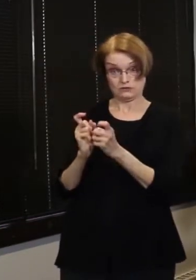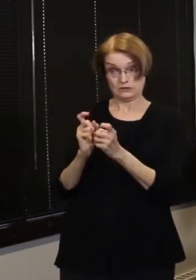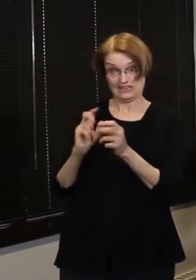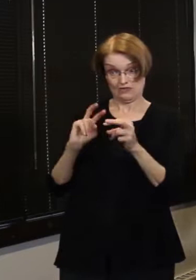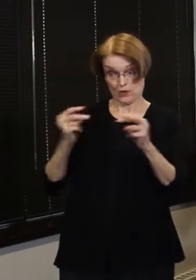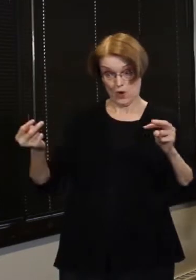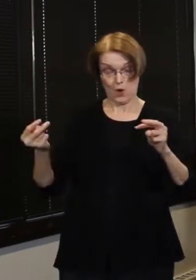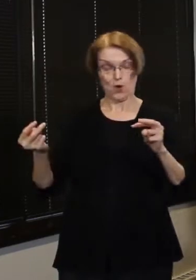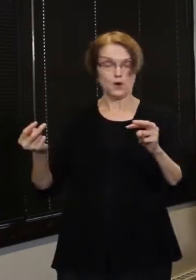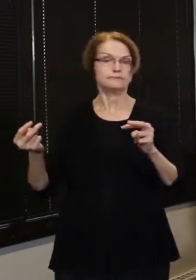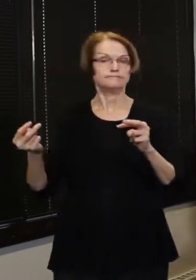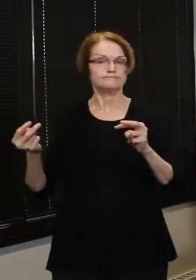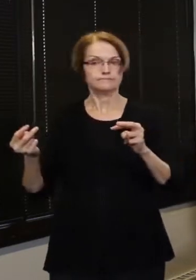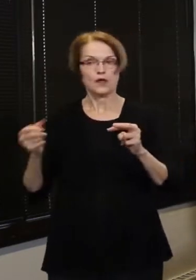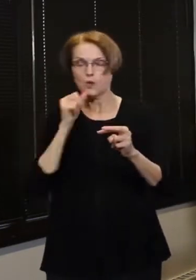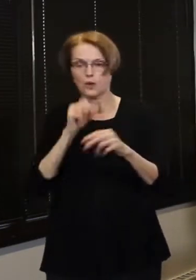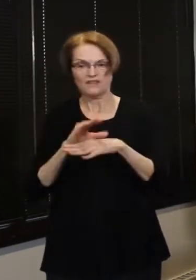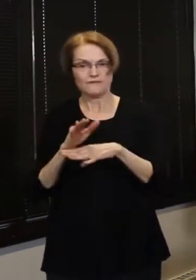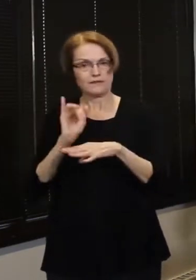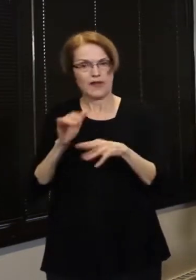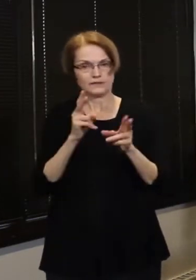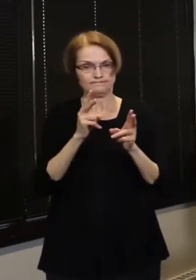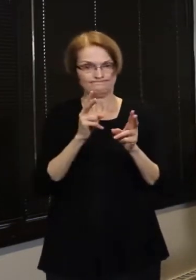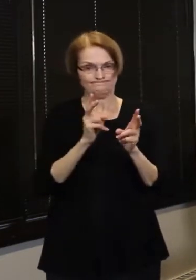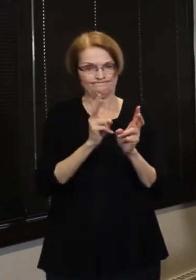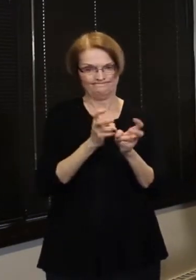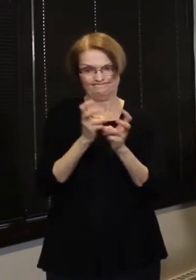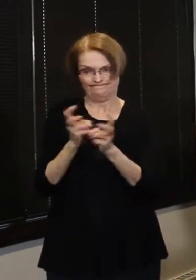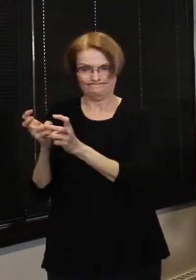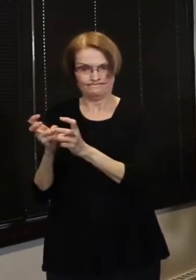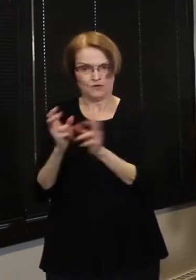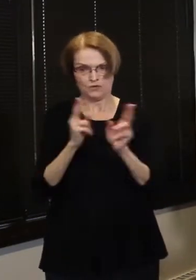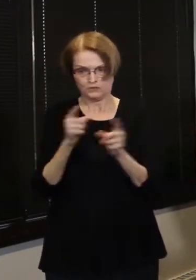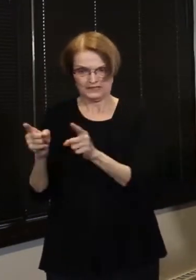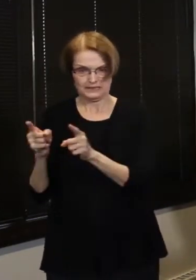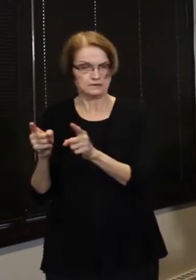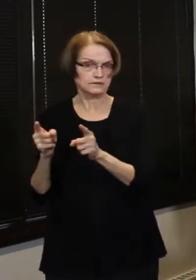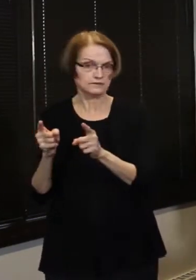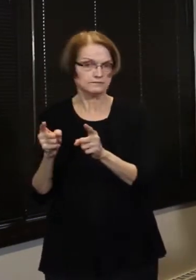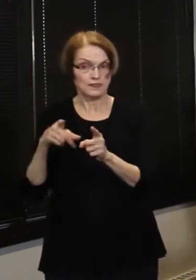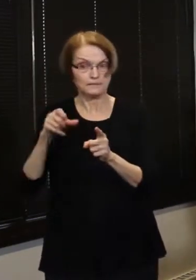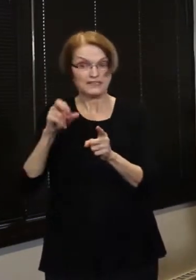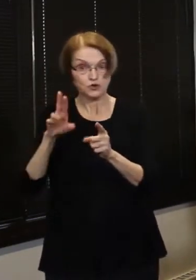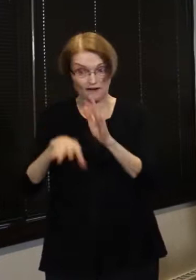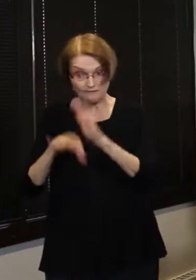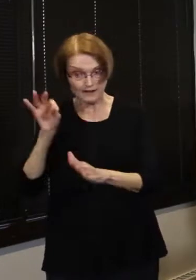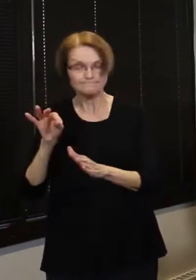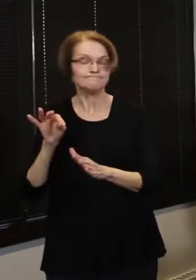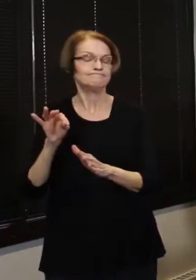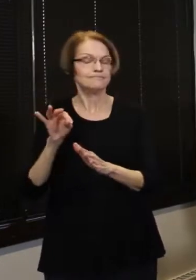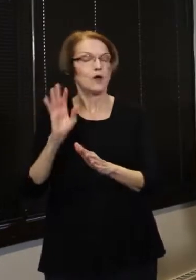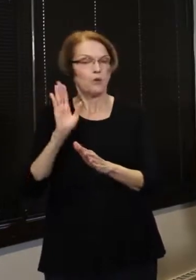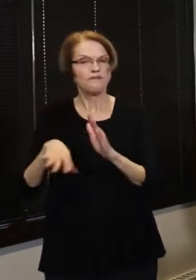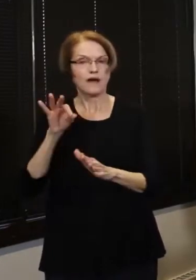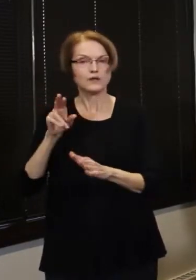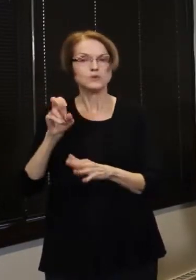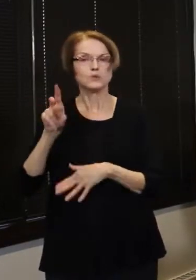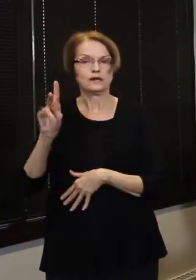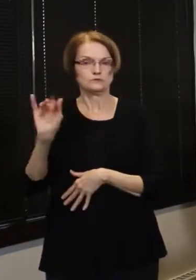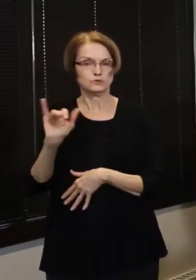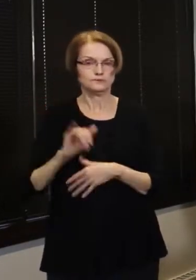factor in those snippets of RNA that the PCR looks for. So it should be able to find that UK version as well.